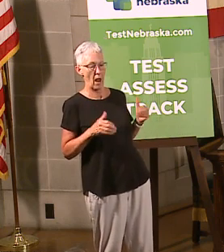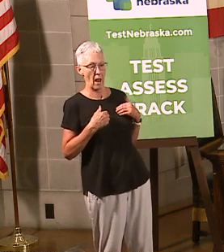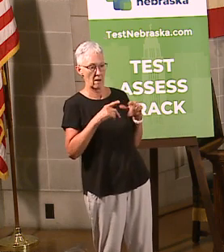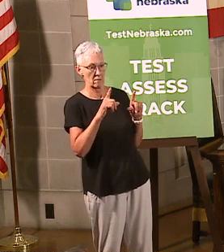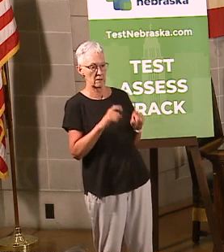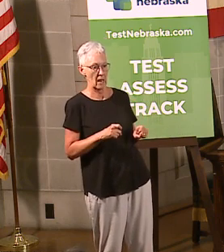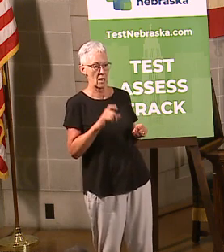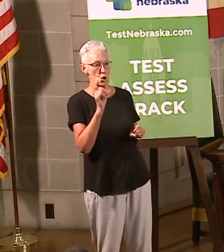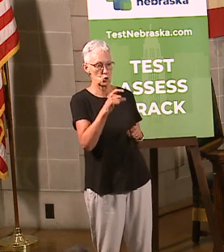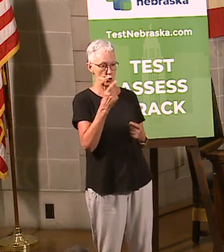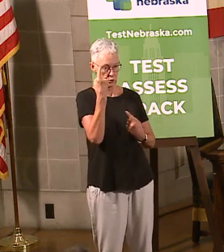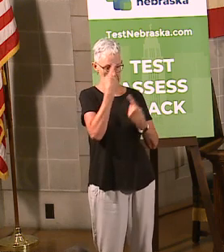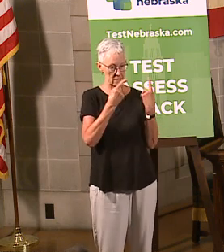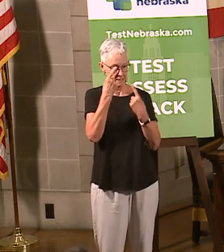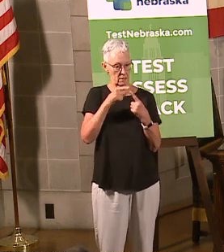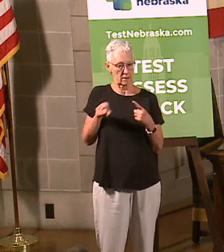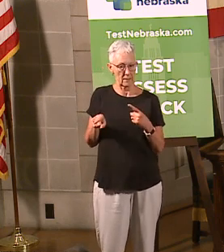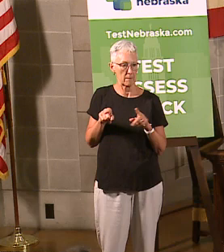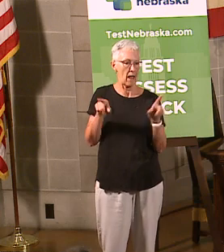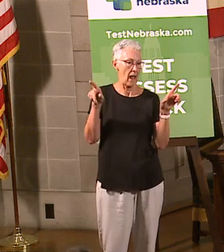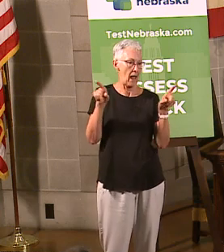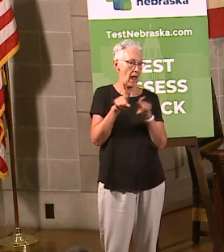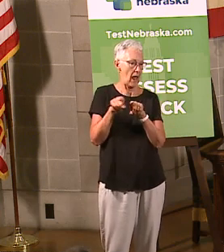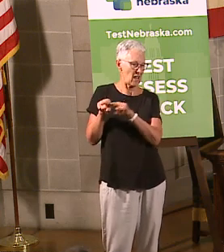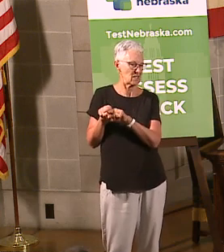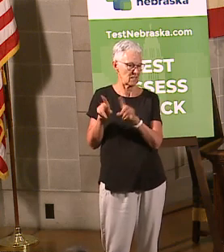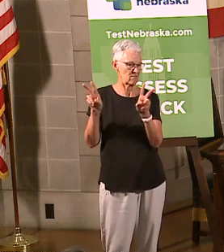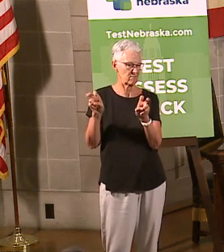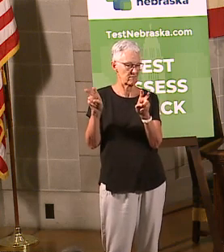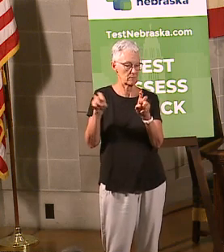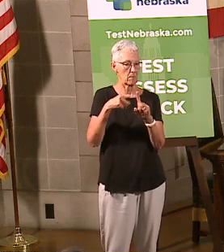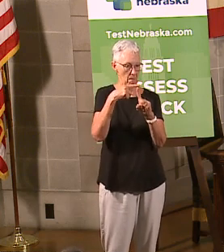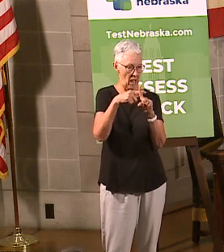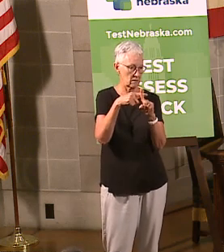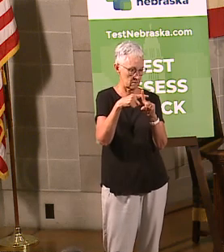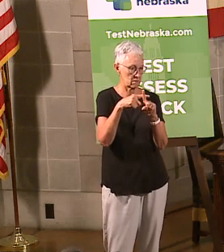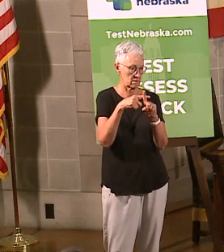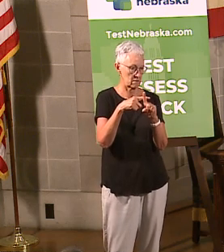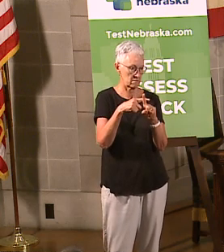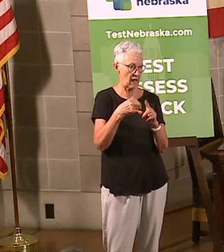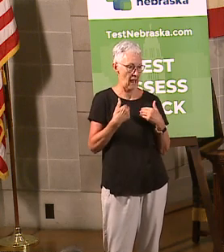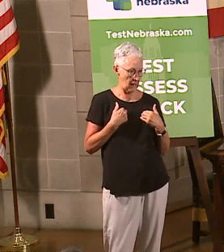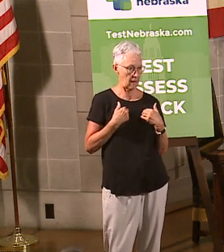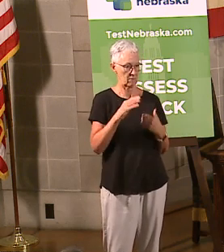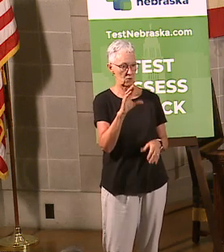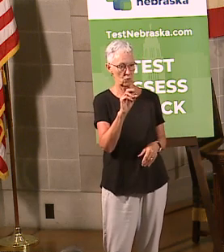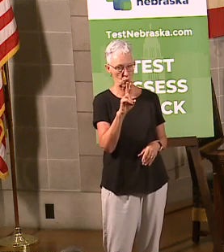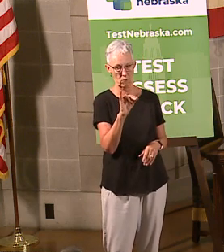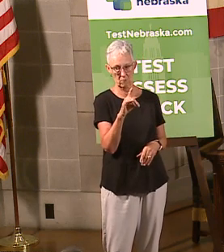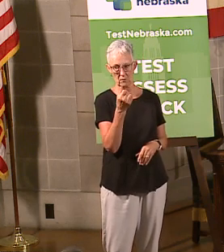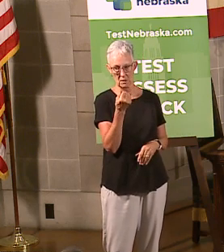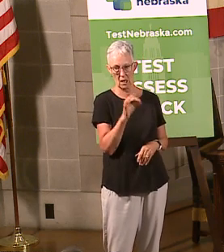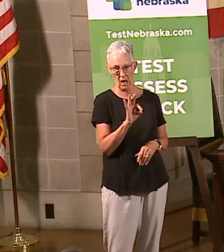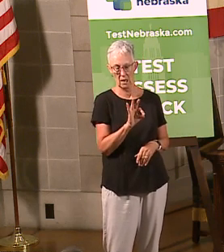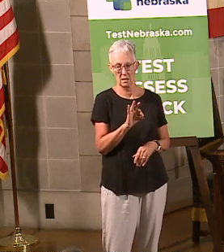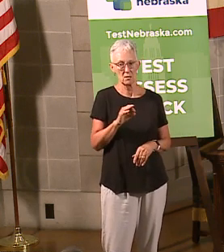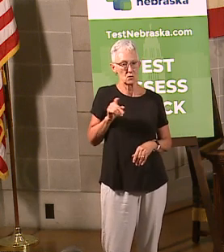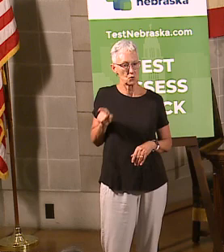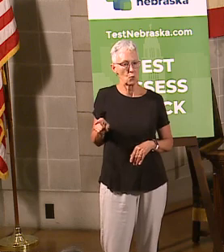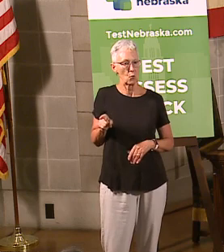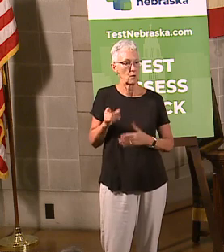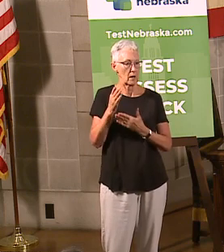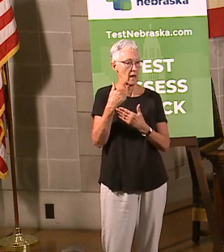unknown COVID status, and there is guidance in there on how to handle situations in which staff or residents choose to